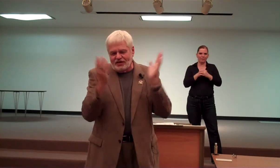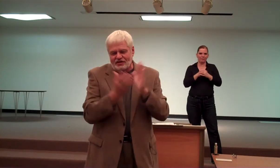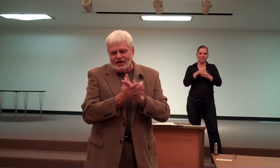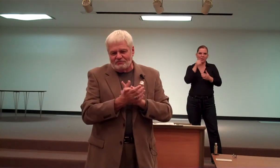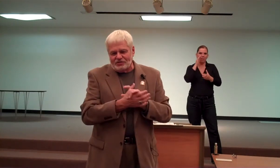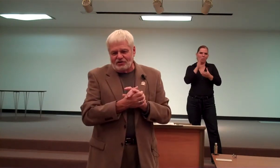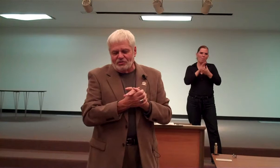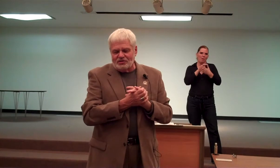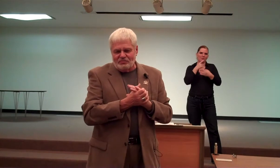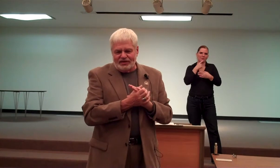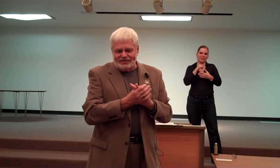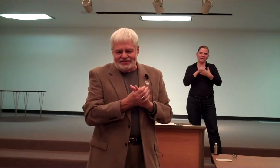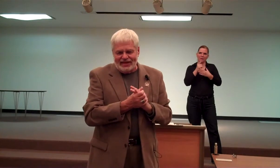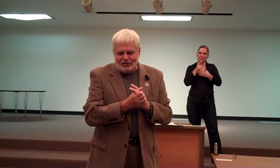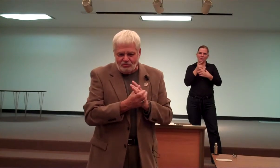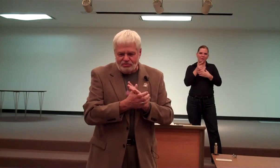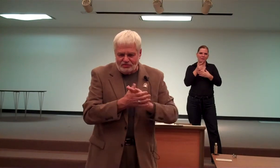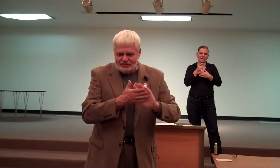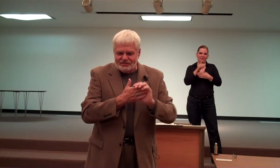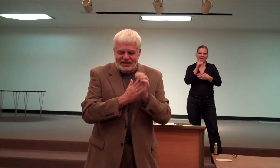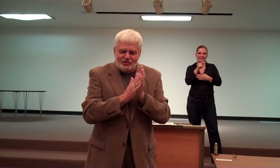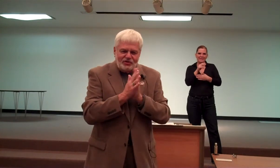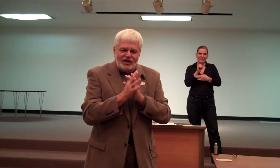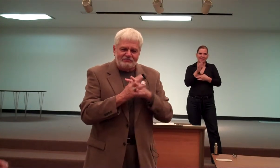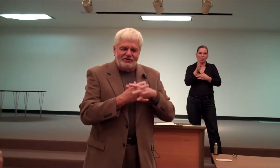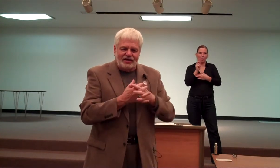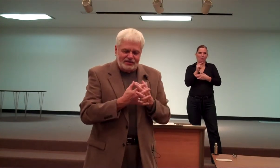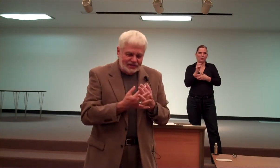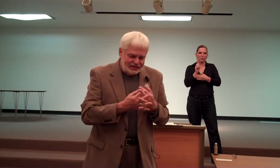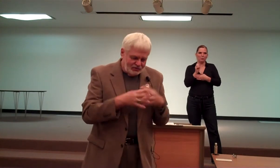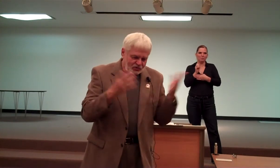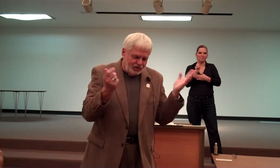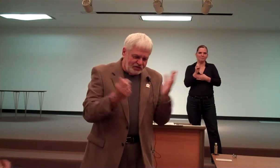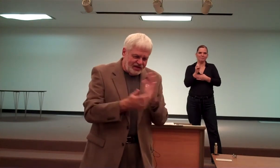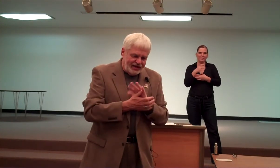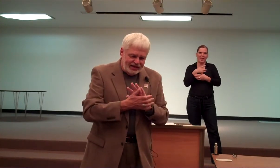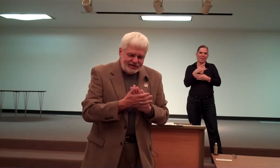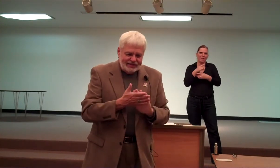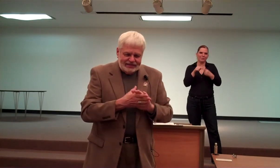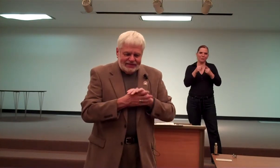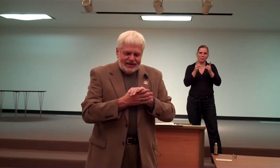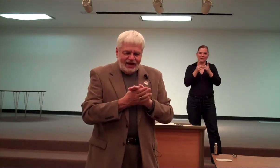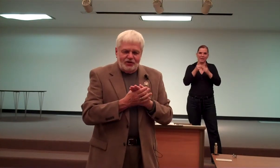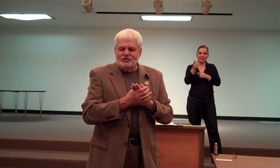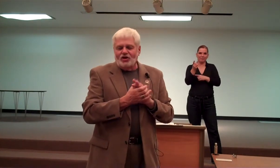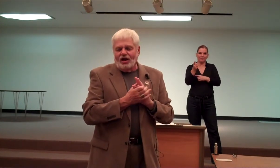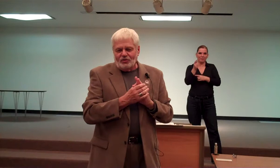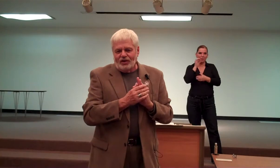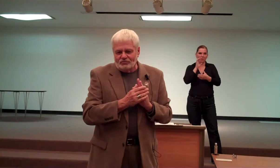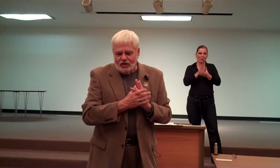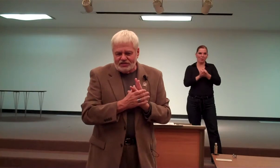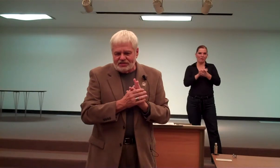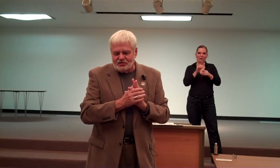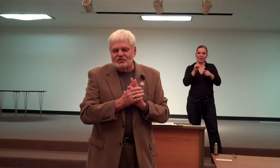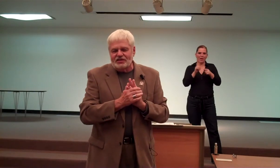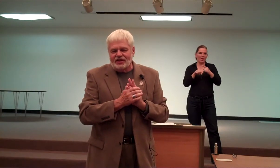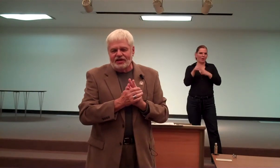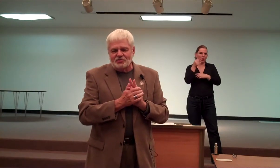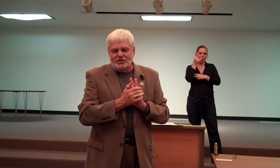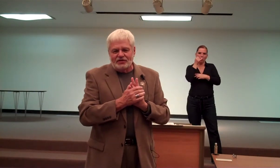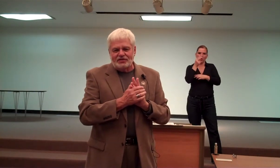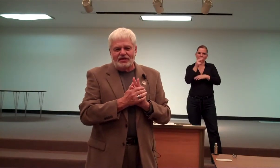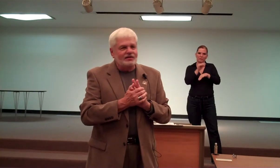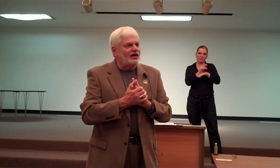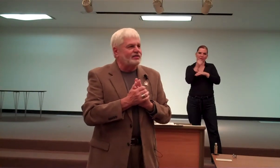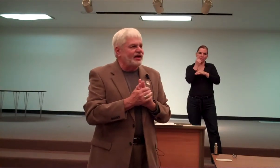wife will tell you that I was always a big Daniel Boone and Davy Crockett fan. When we were dating, I couldn't call her on Thursday